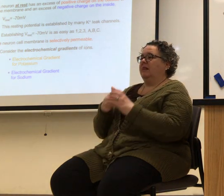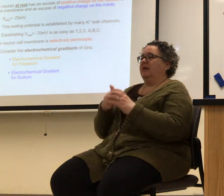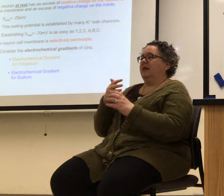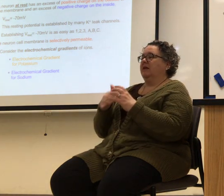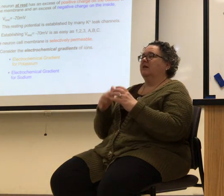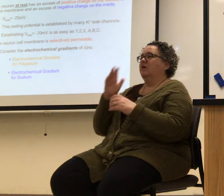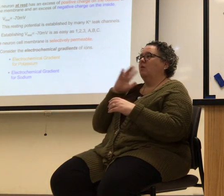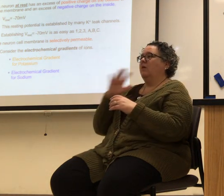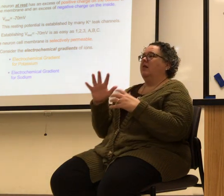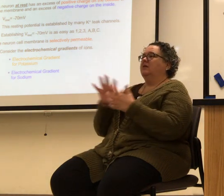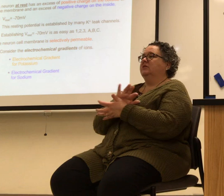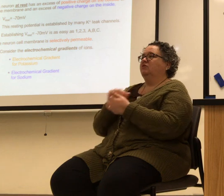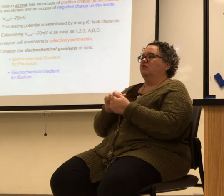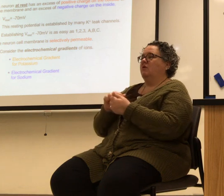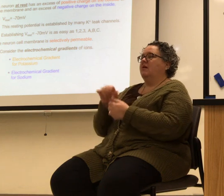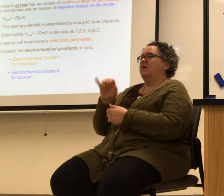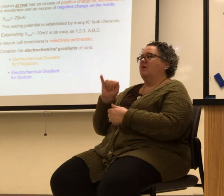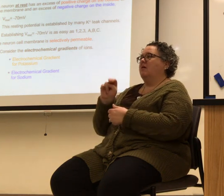ionic